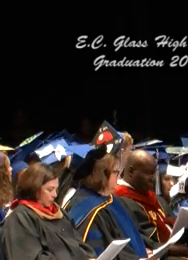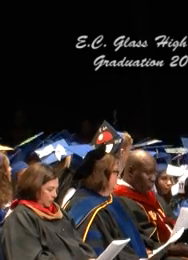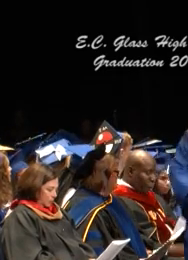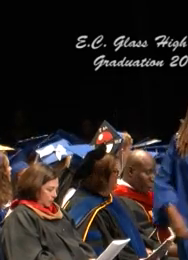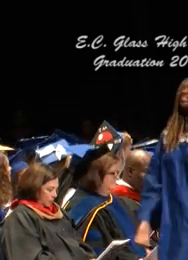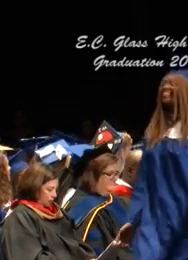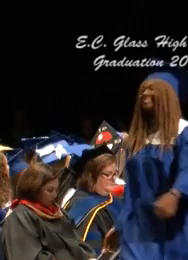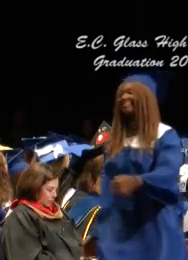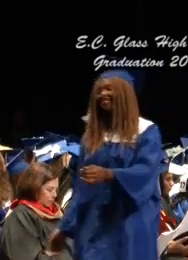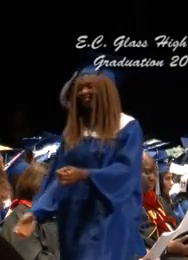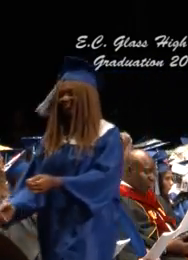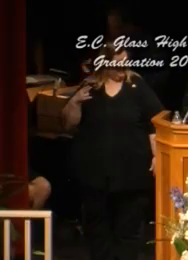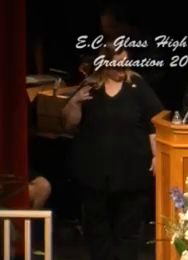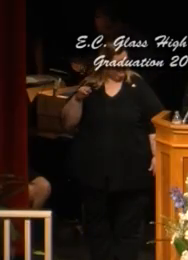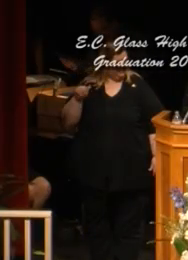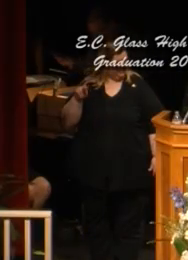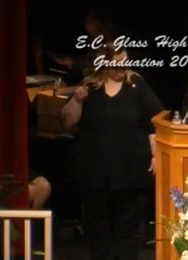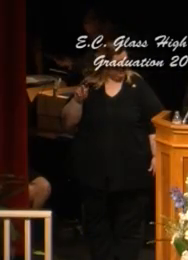Isaiah Jakaria.